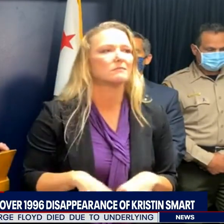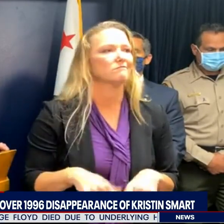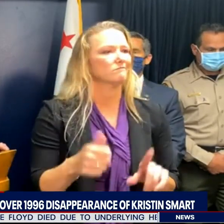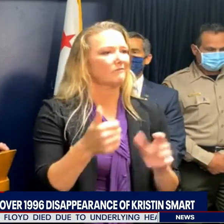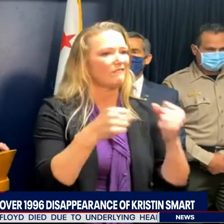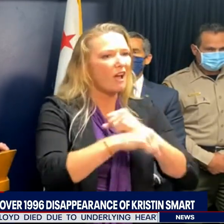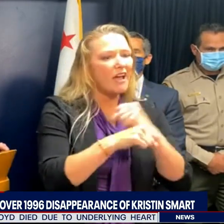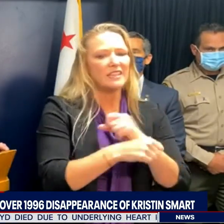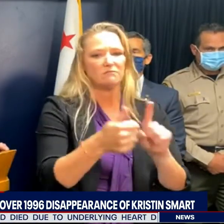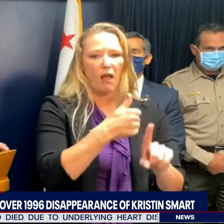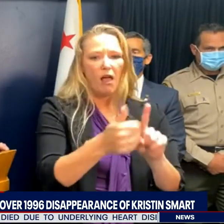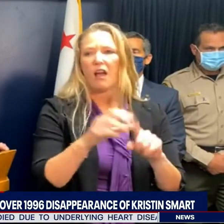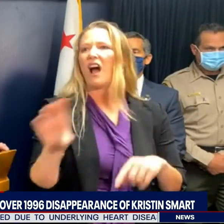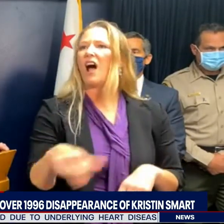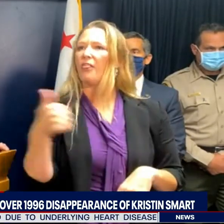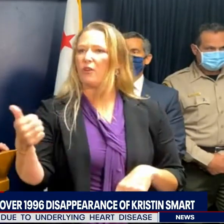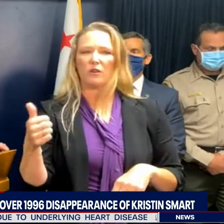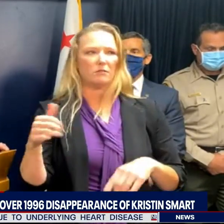San Pedro area